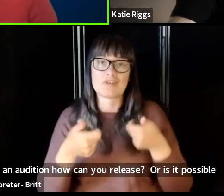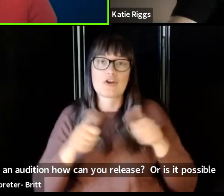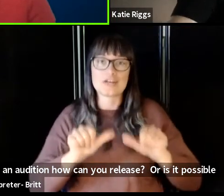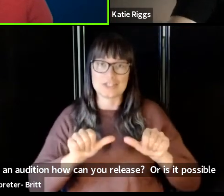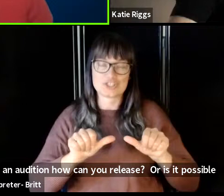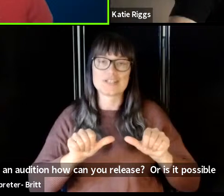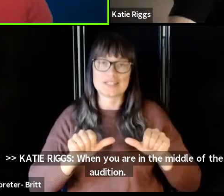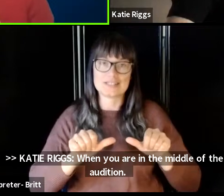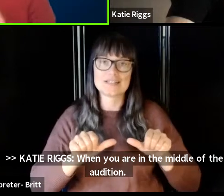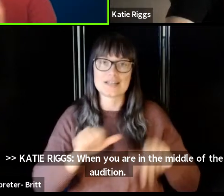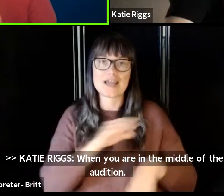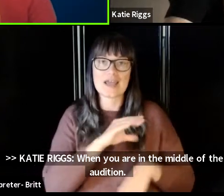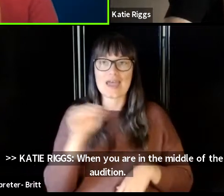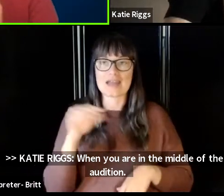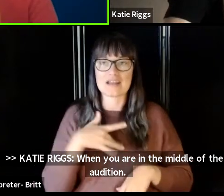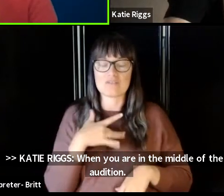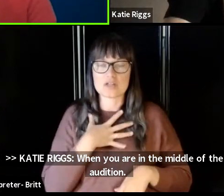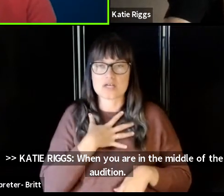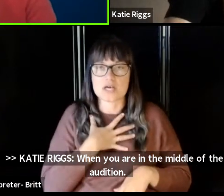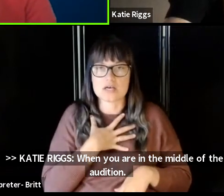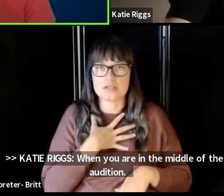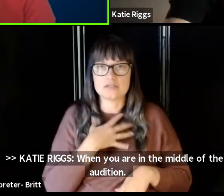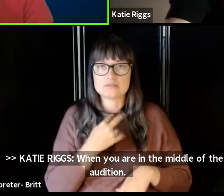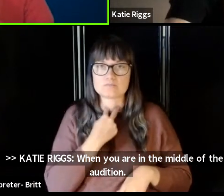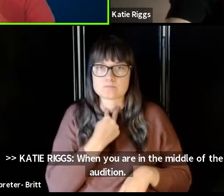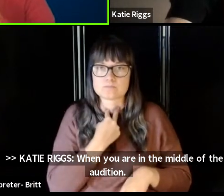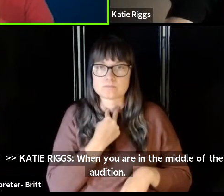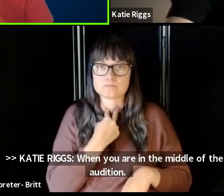I'm in the audition and I'm feeling like, oh, I'm just kind of,